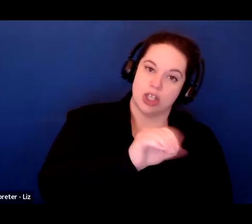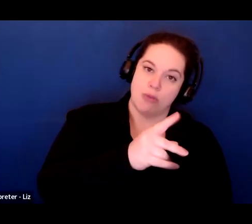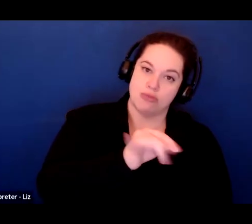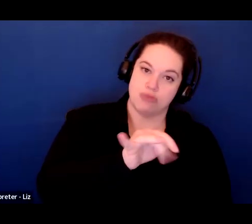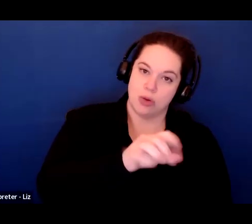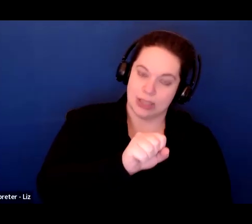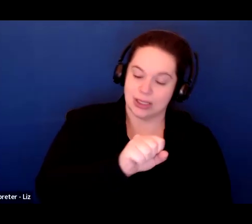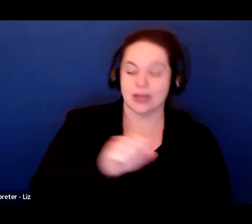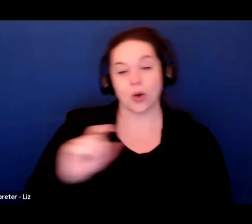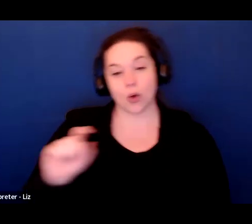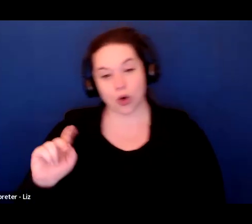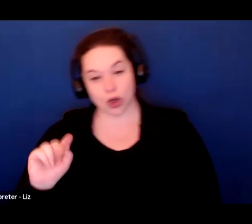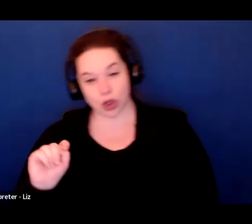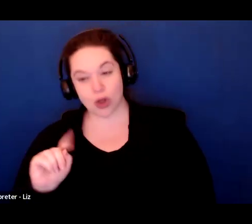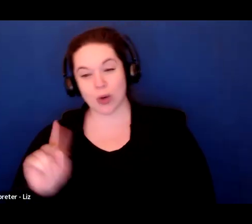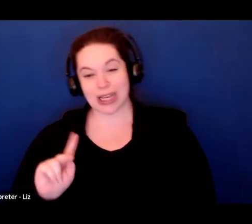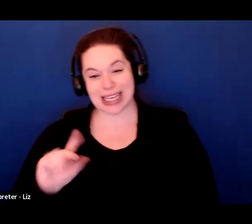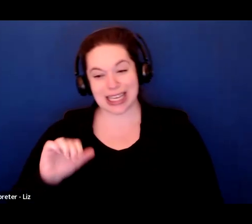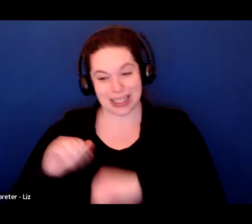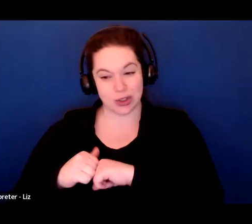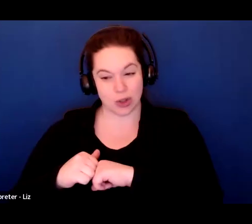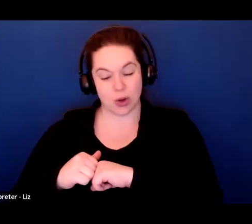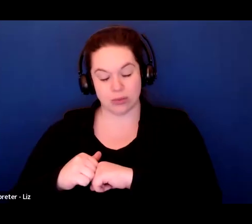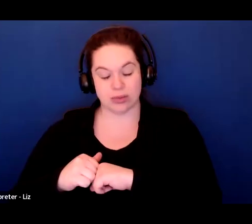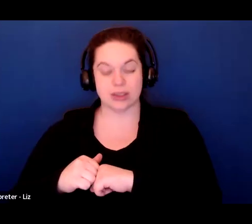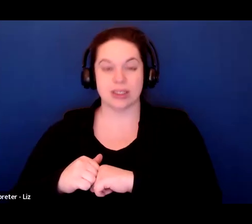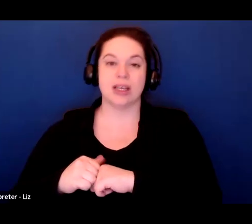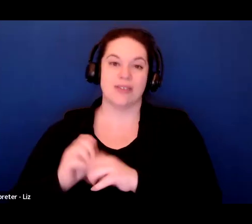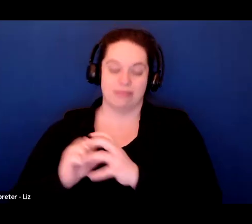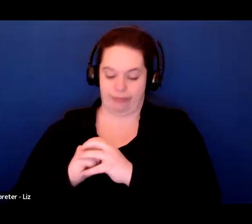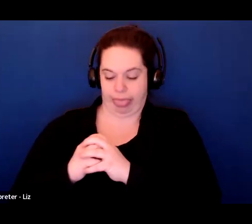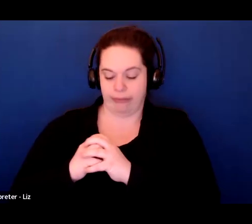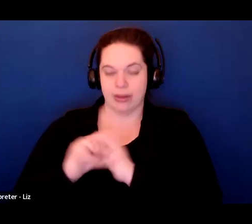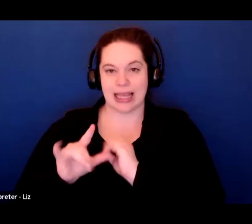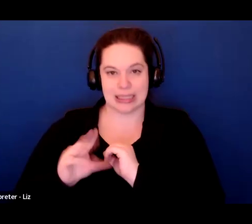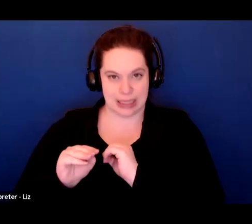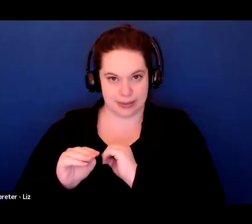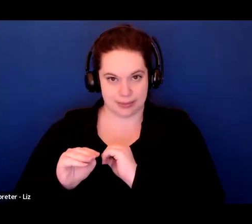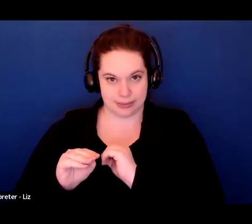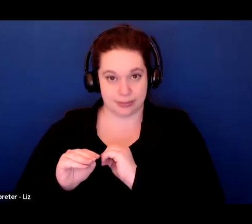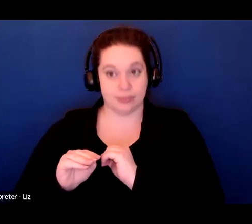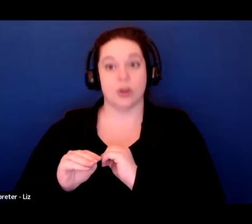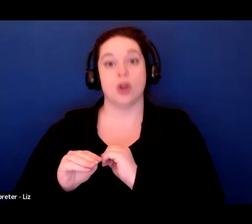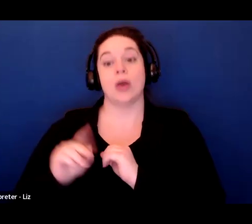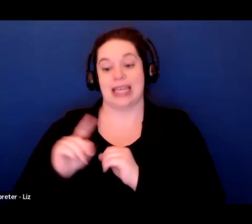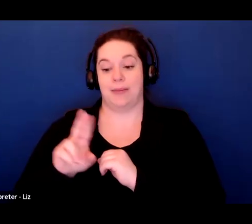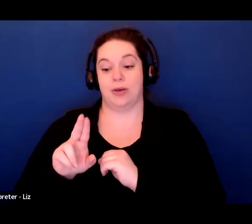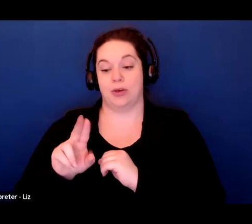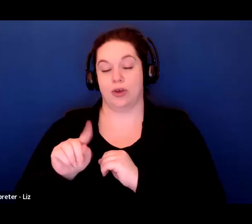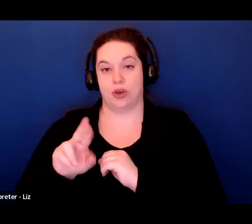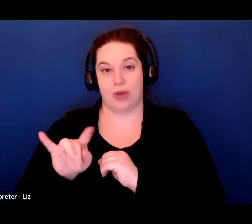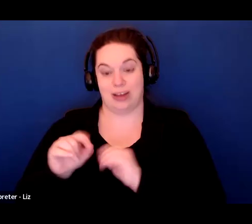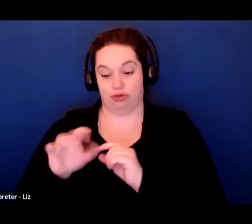your urinary tract flushed. So you need to drink water. Water is the best. You can have a cup of